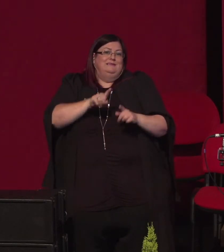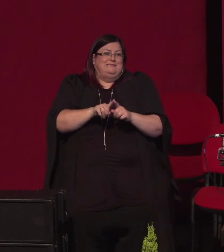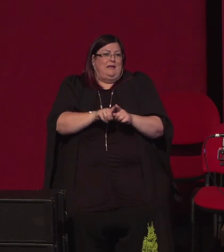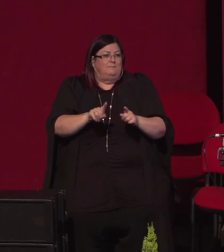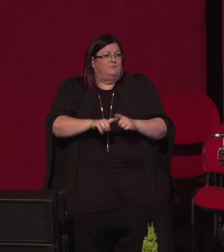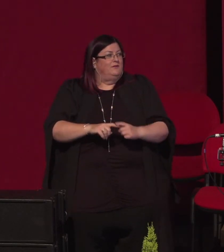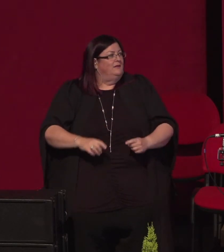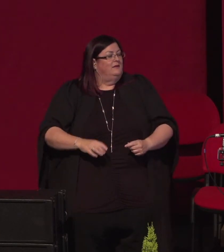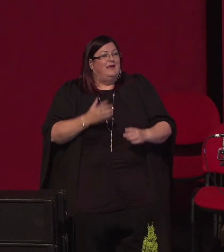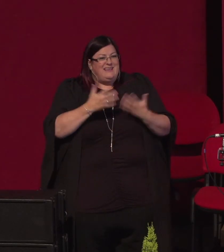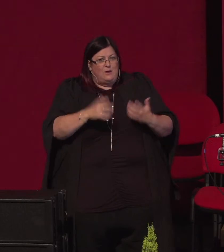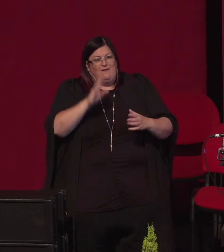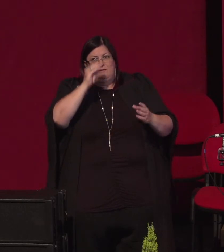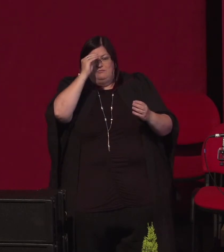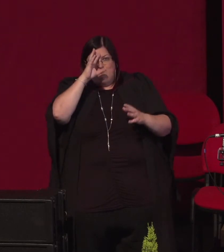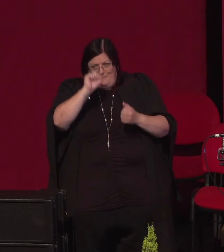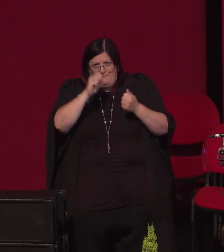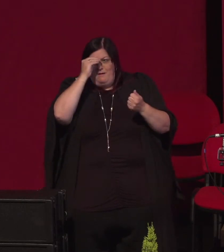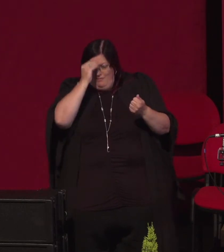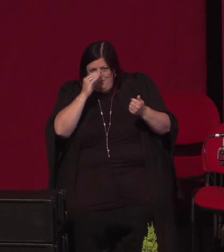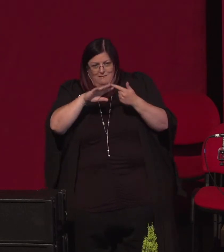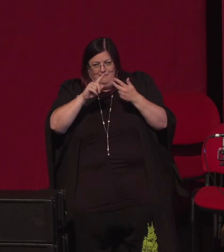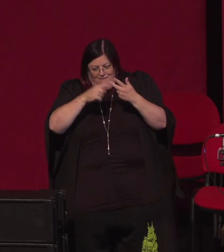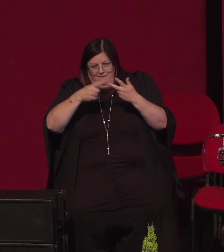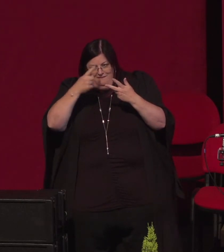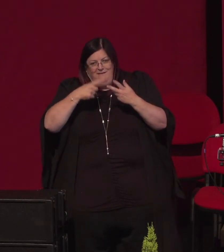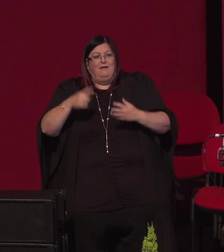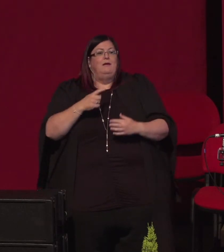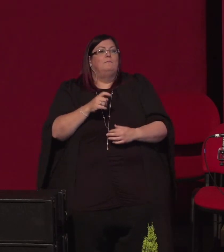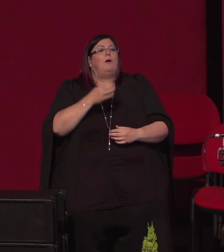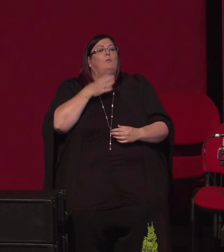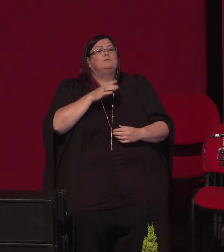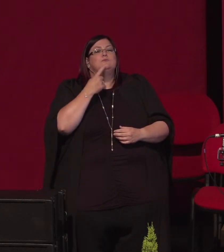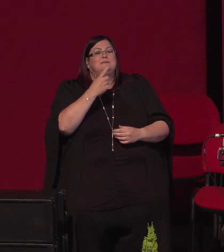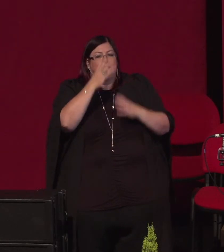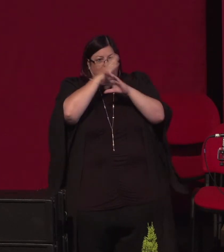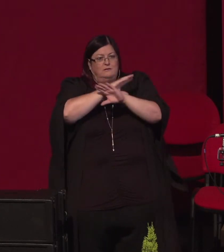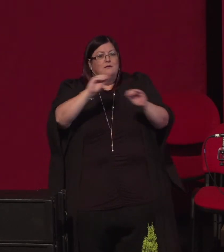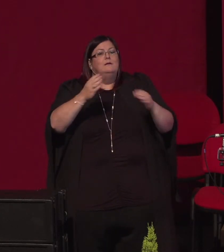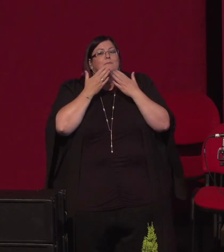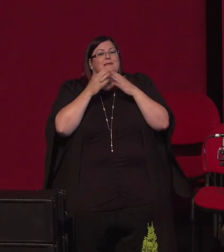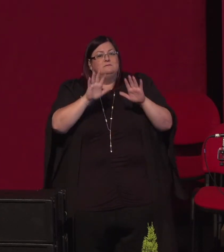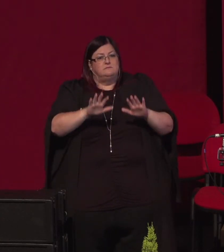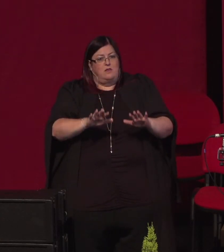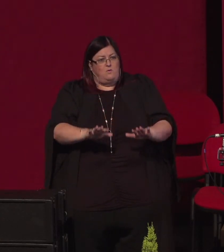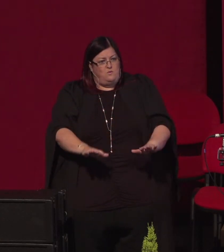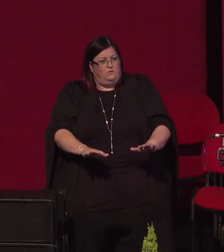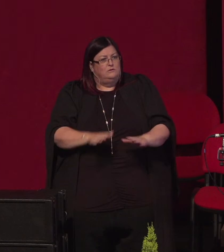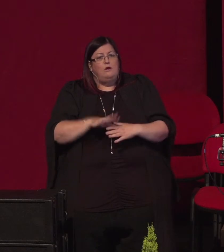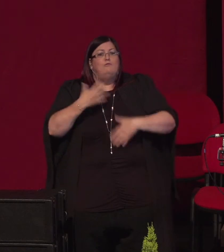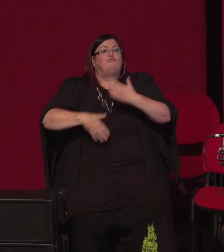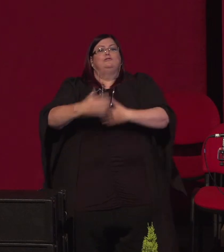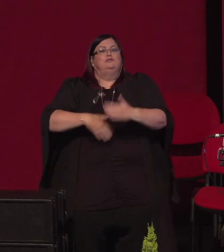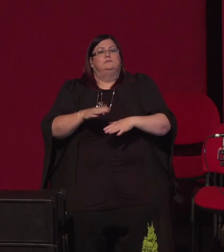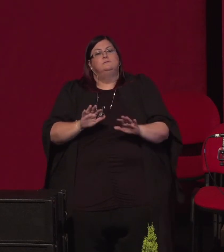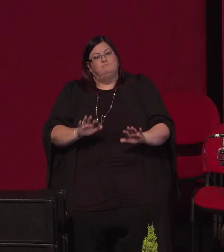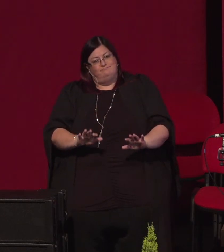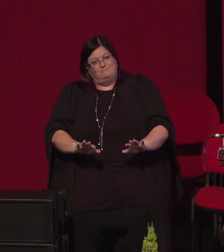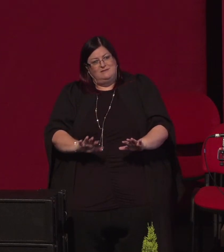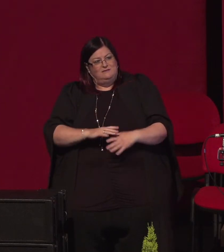an additional thing of having to doff your cap. What I would suggest is take it slowly. Don't rush. This is not a sprint.